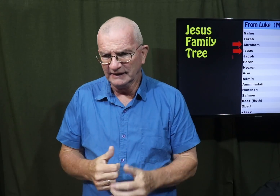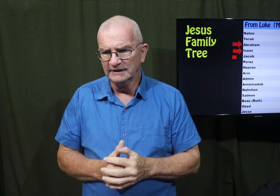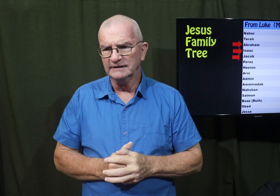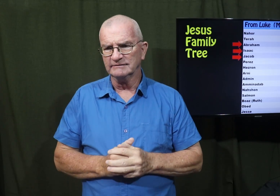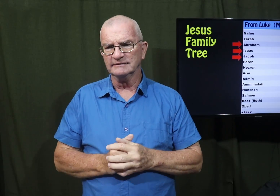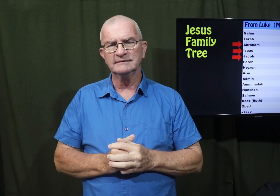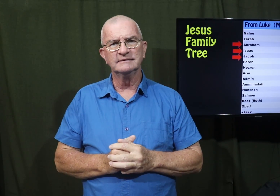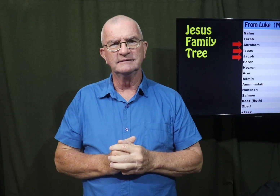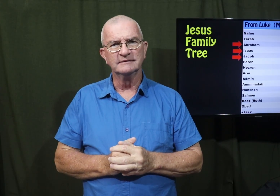three.